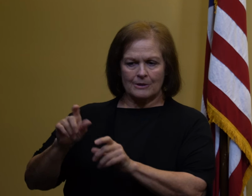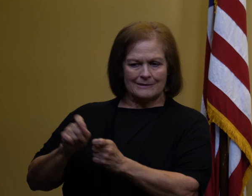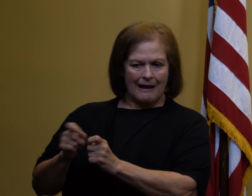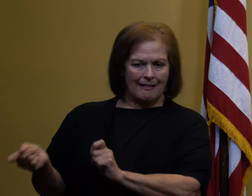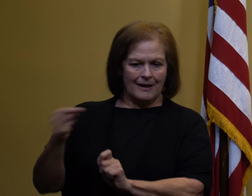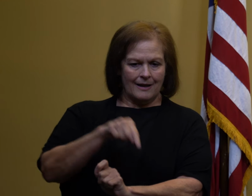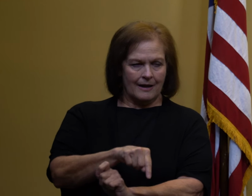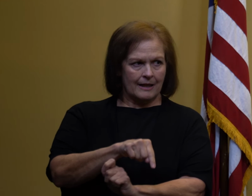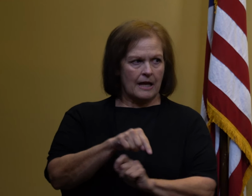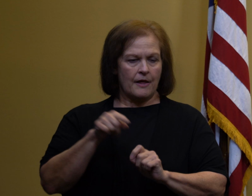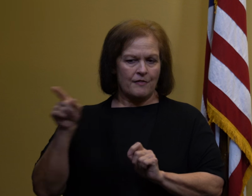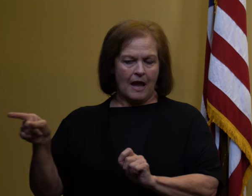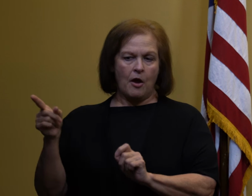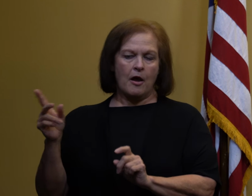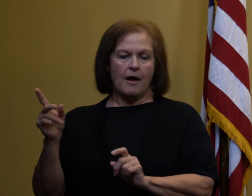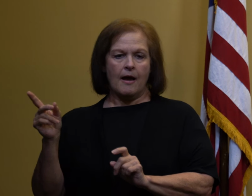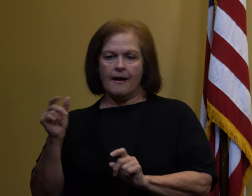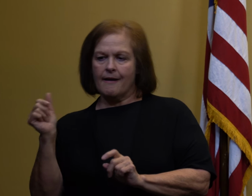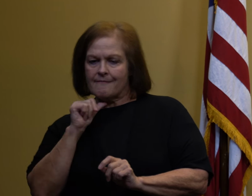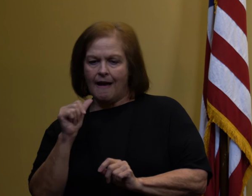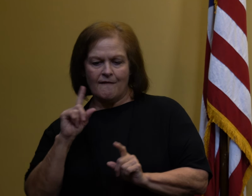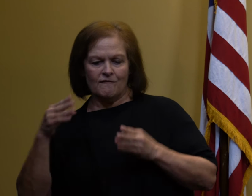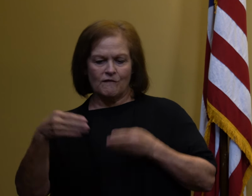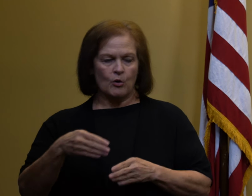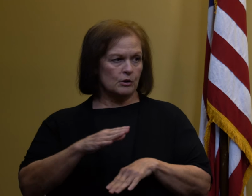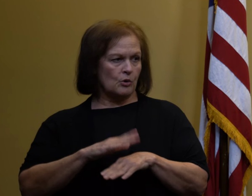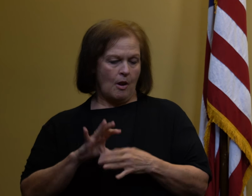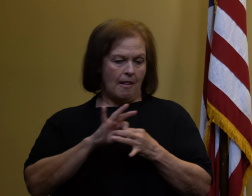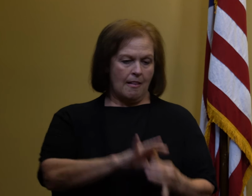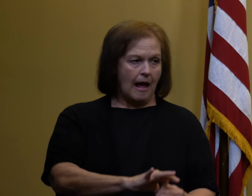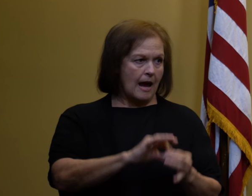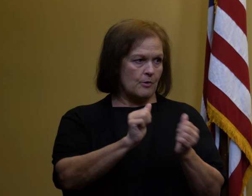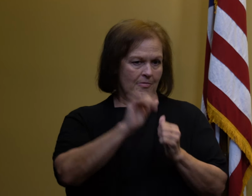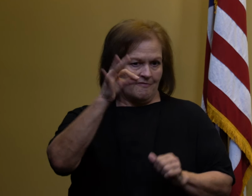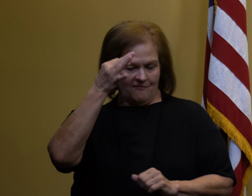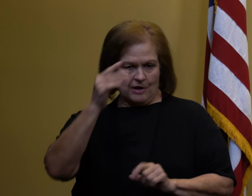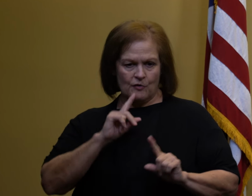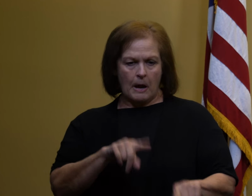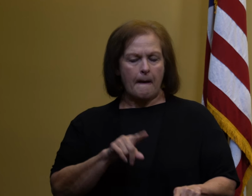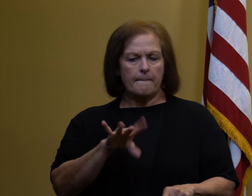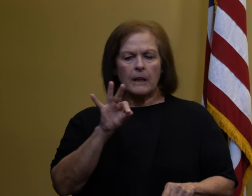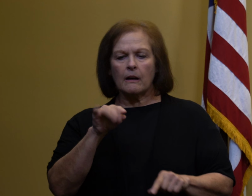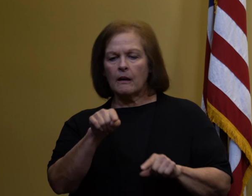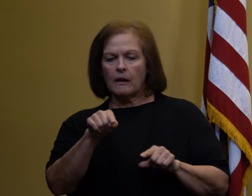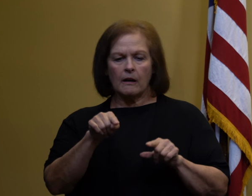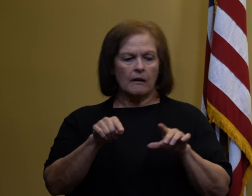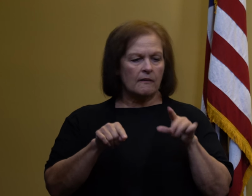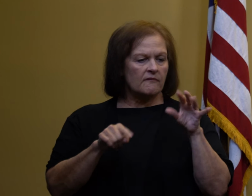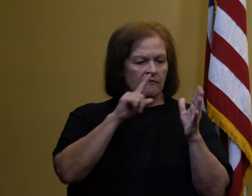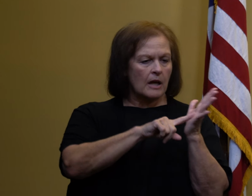they focus on things that are not aligned with the consent decree, picking and choosing a particular investigation,